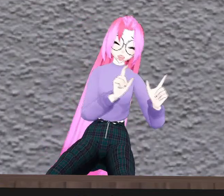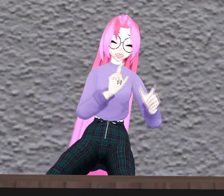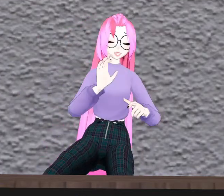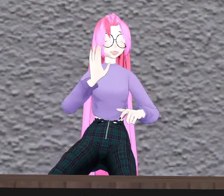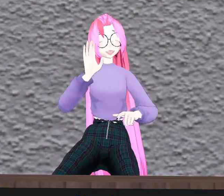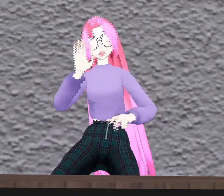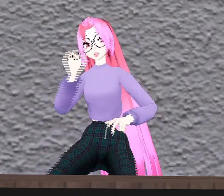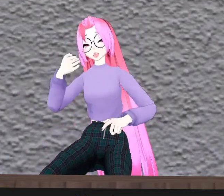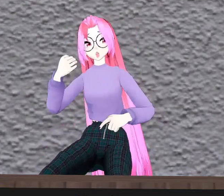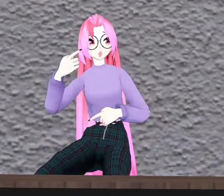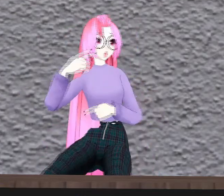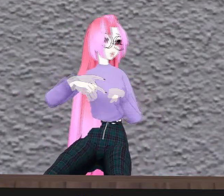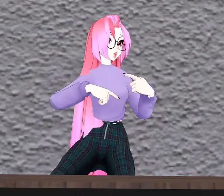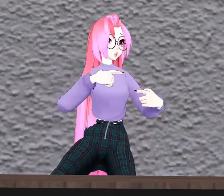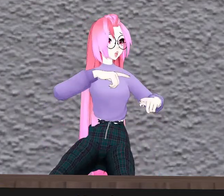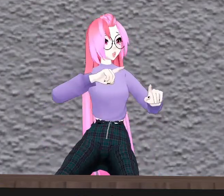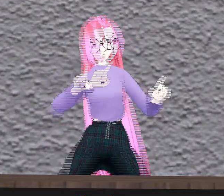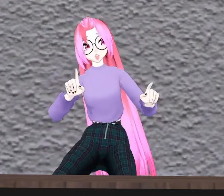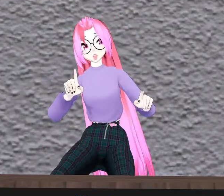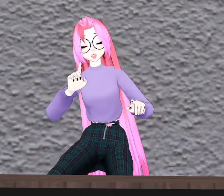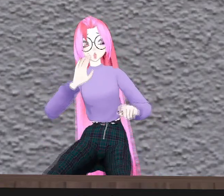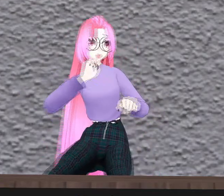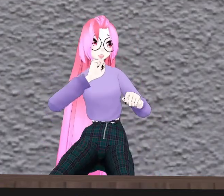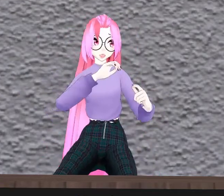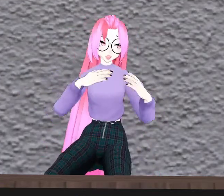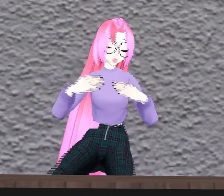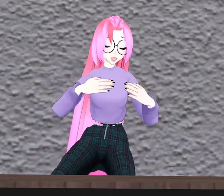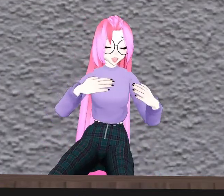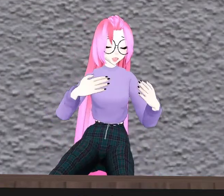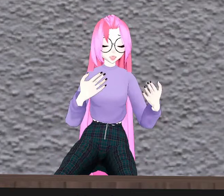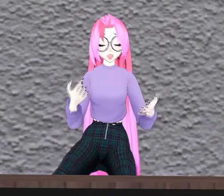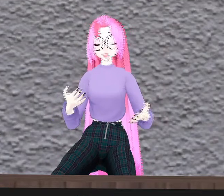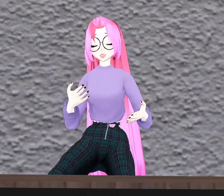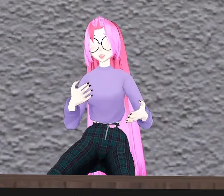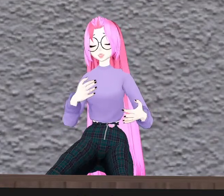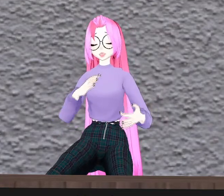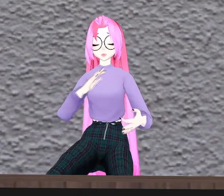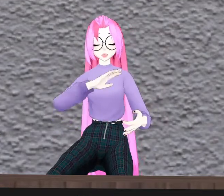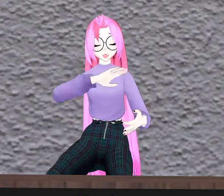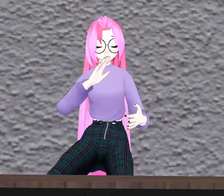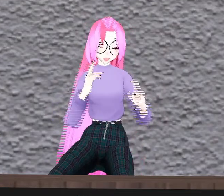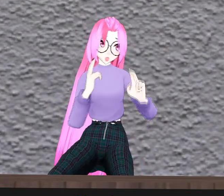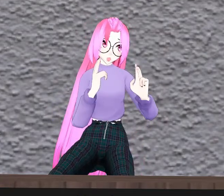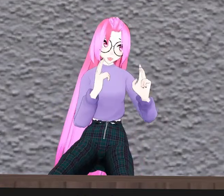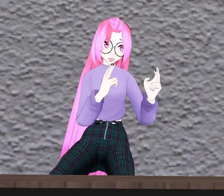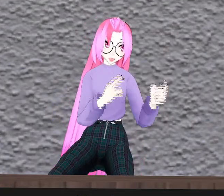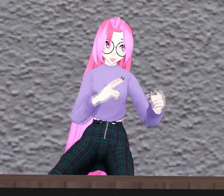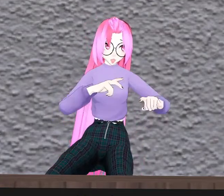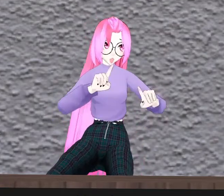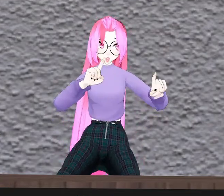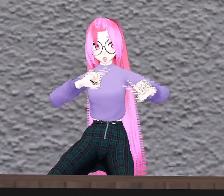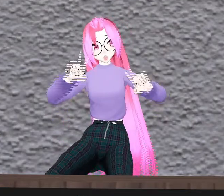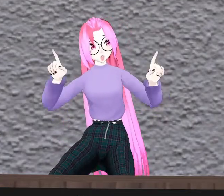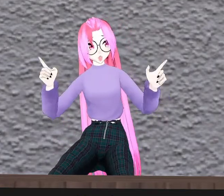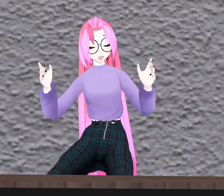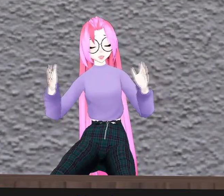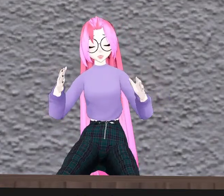Coast. Or I might say something differently than War Dragon does. And, you know, you can respect that. There's so many different